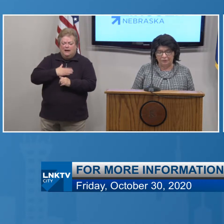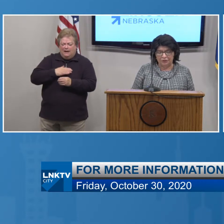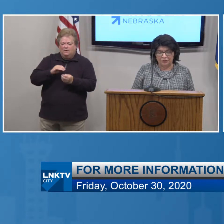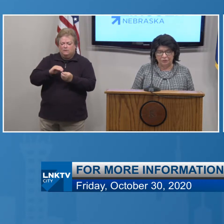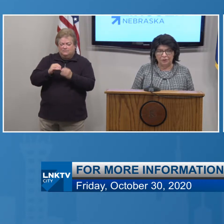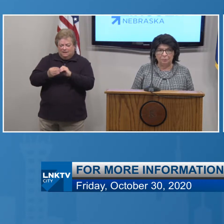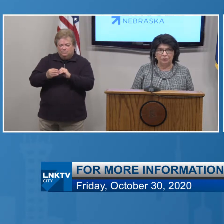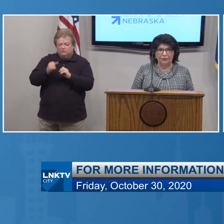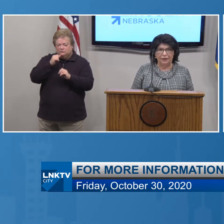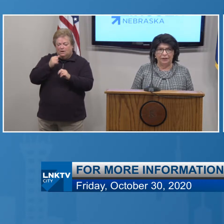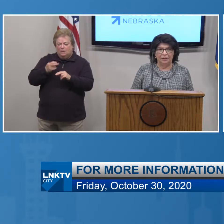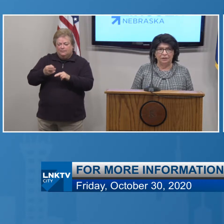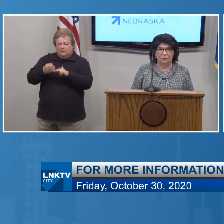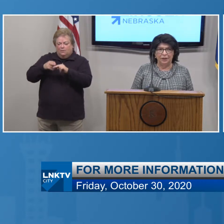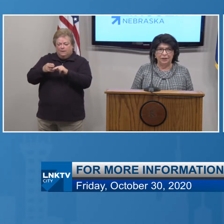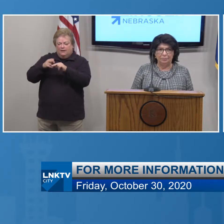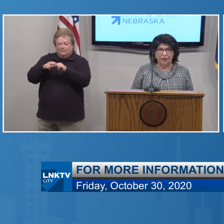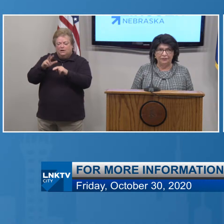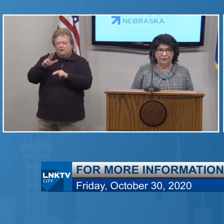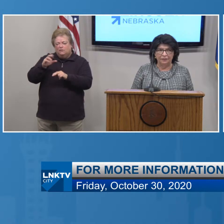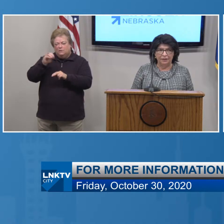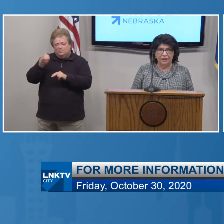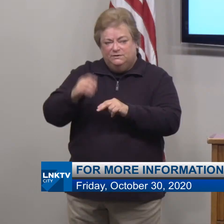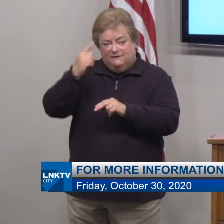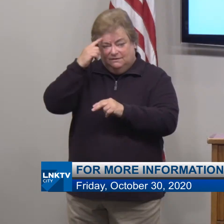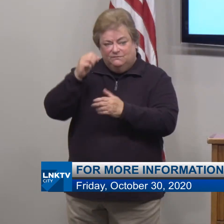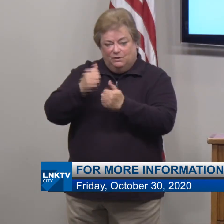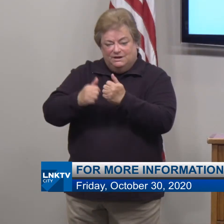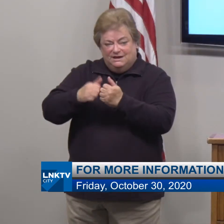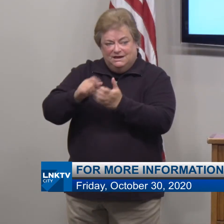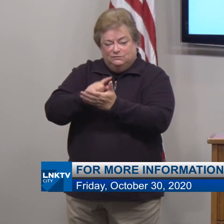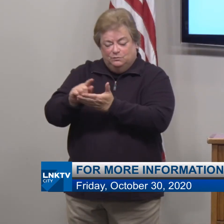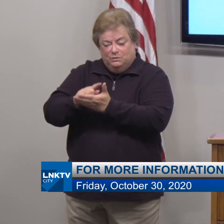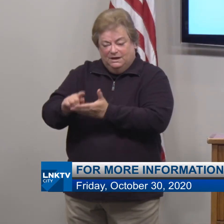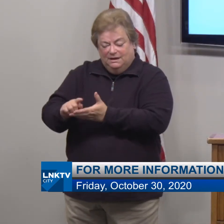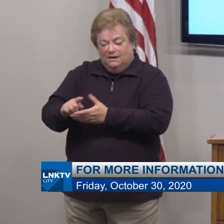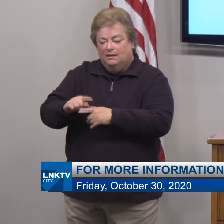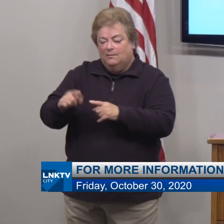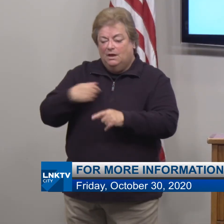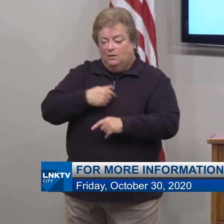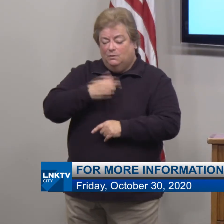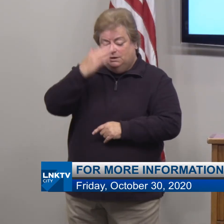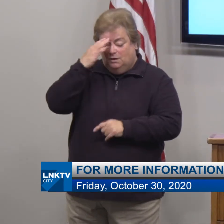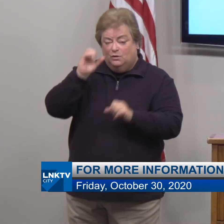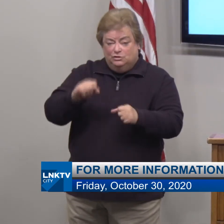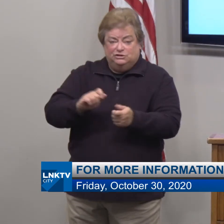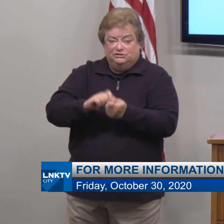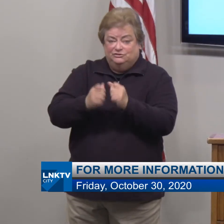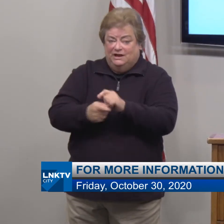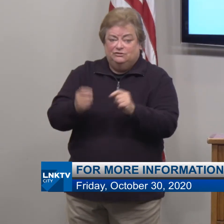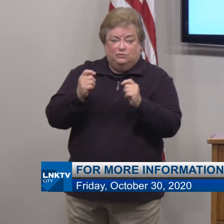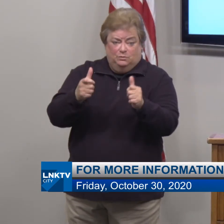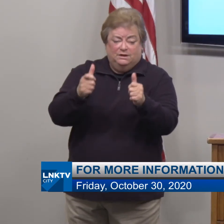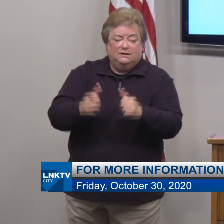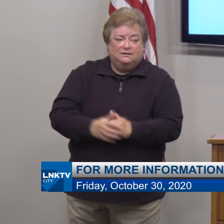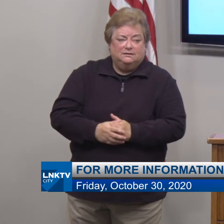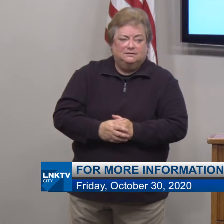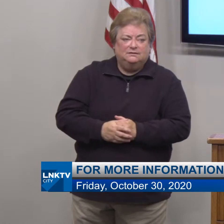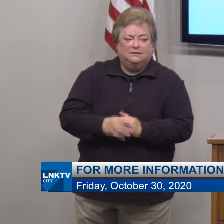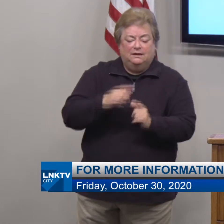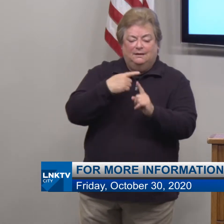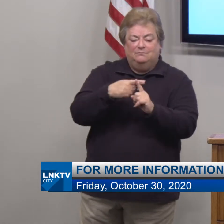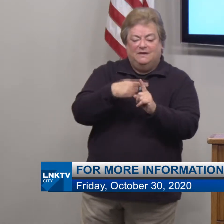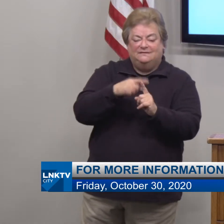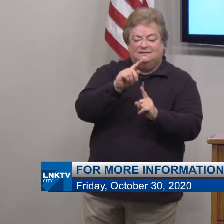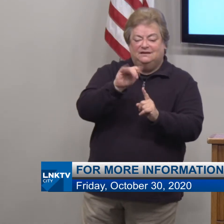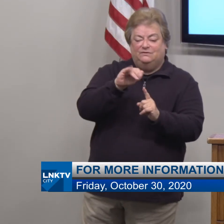an average of 3% on a weekly basis, but we know this could change rapidly. The positivity rate is